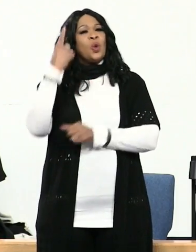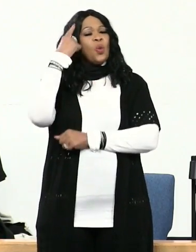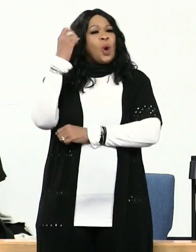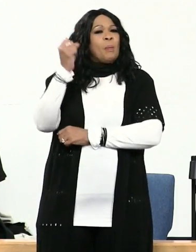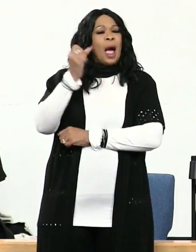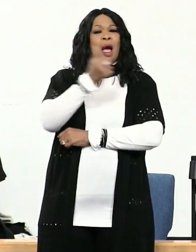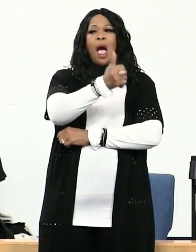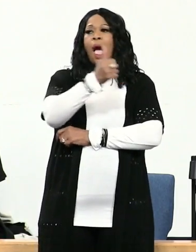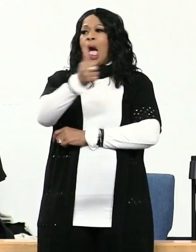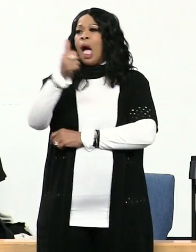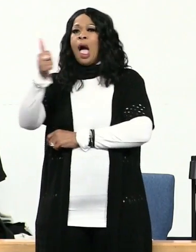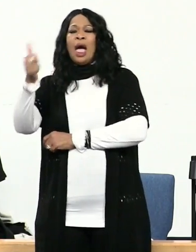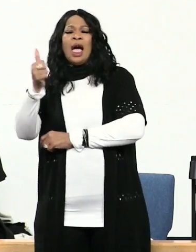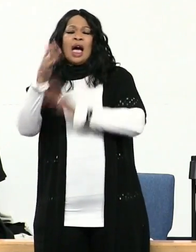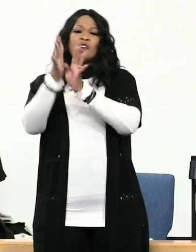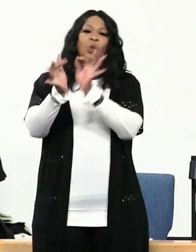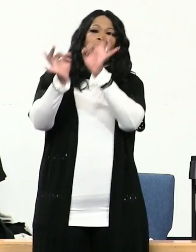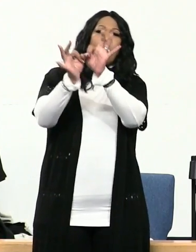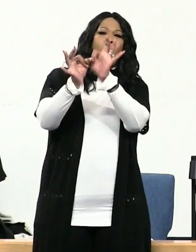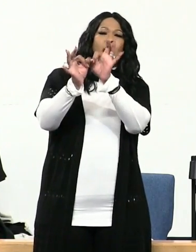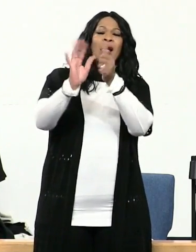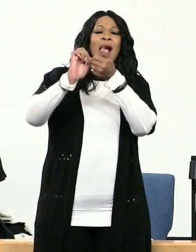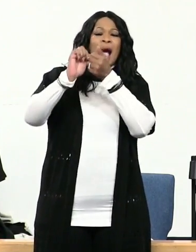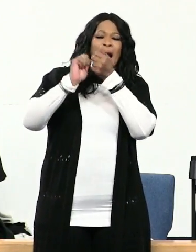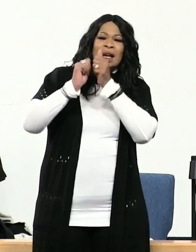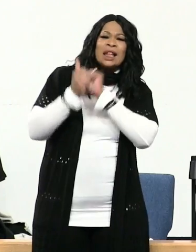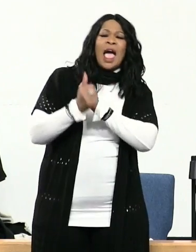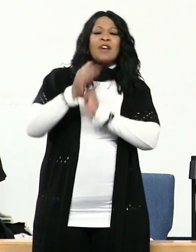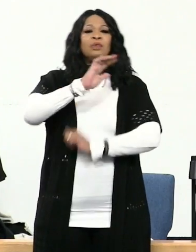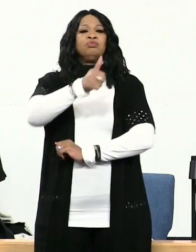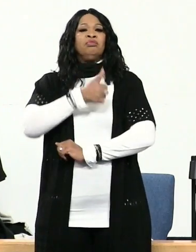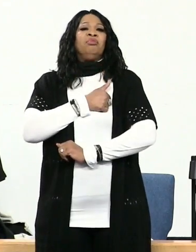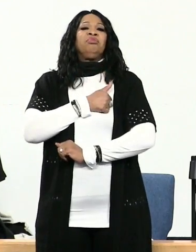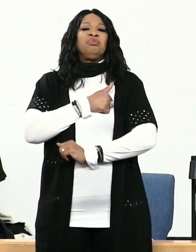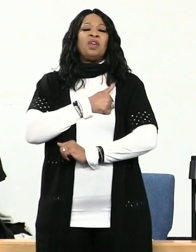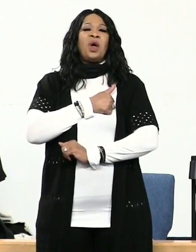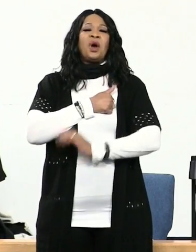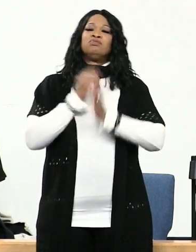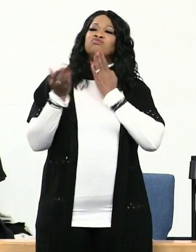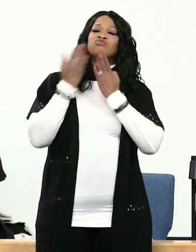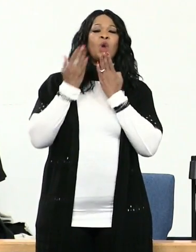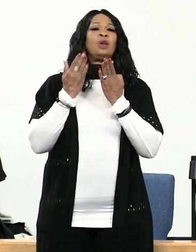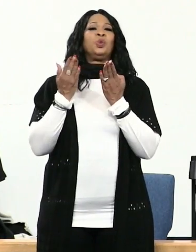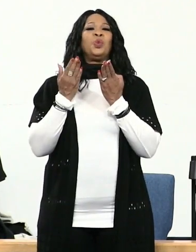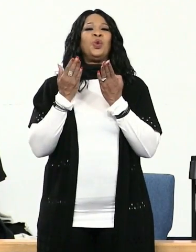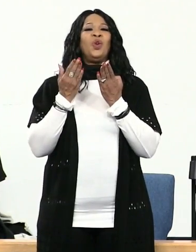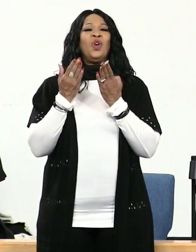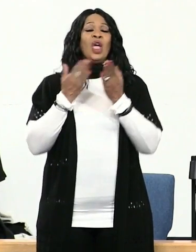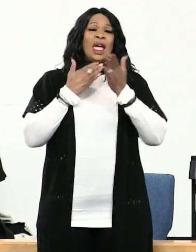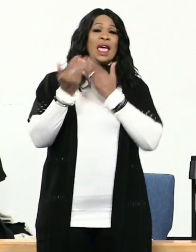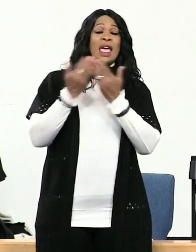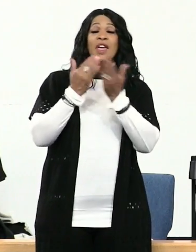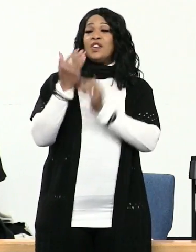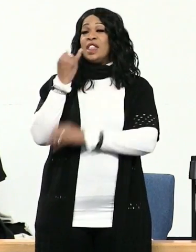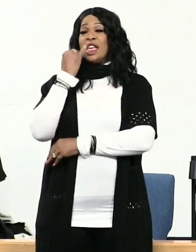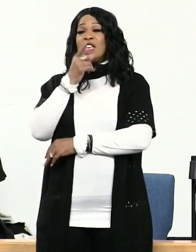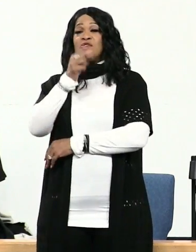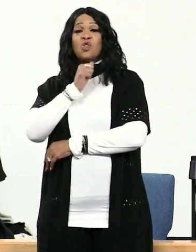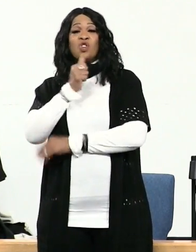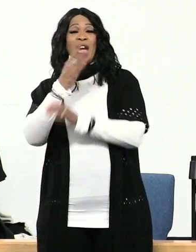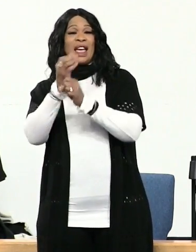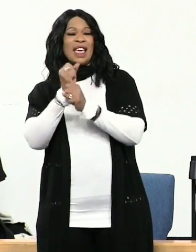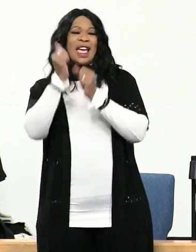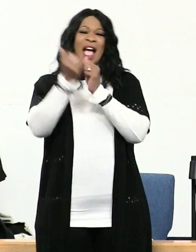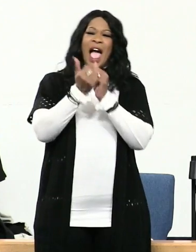ourselves of the importance of having an attitude of gratitude. Even if you didn't get everything